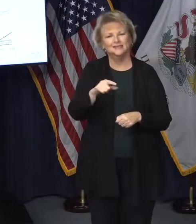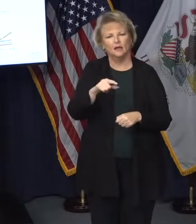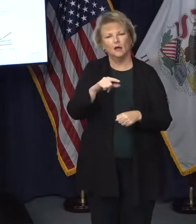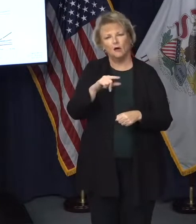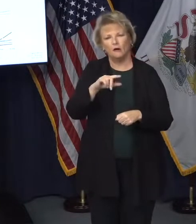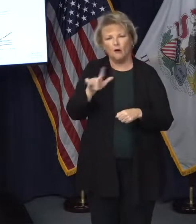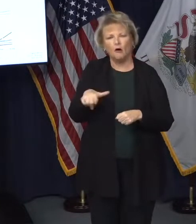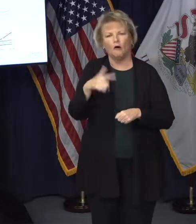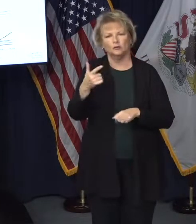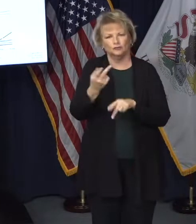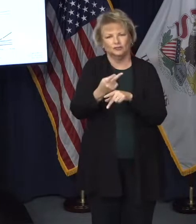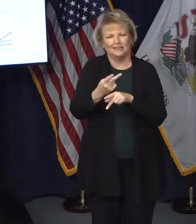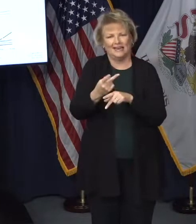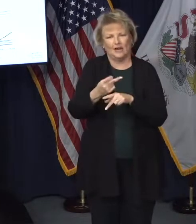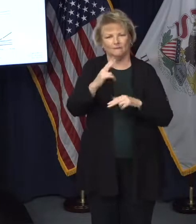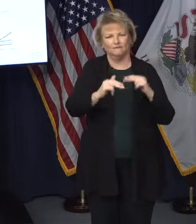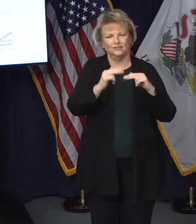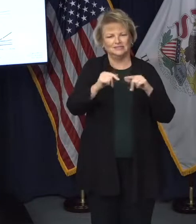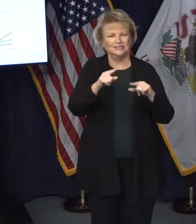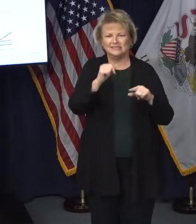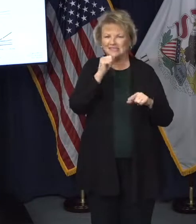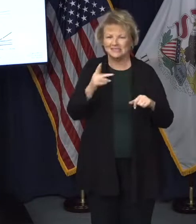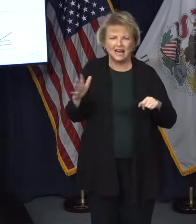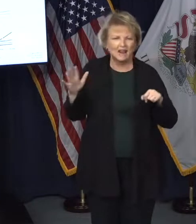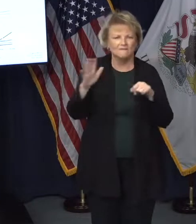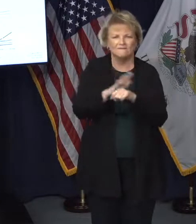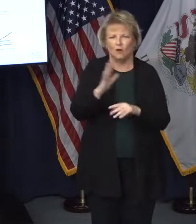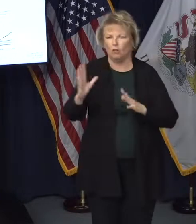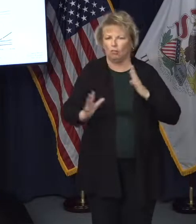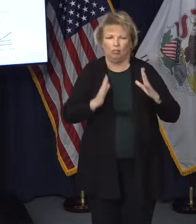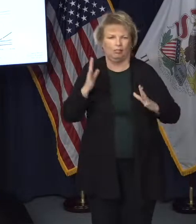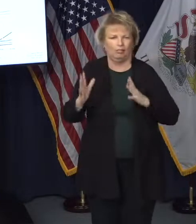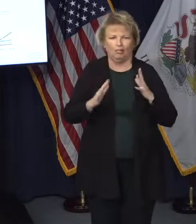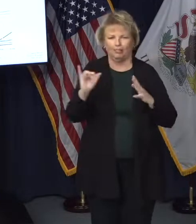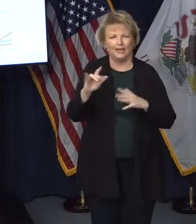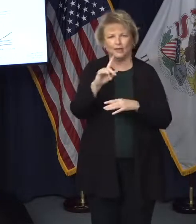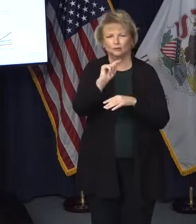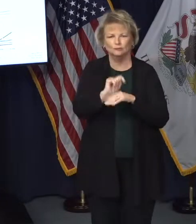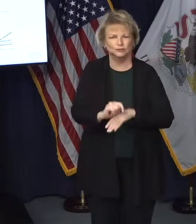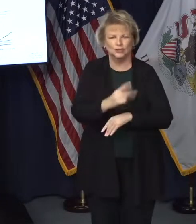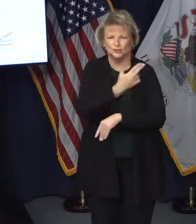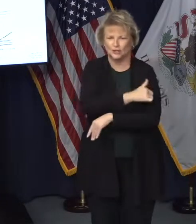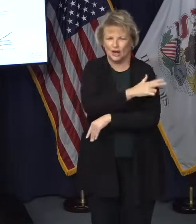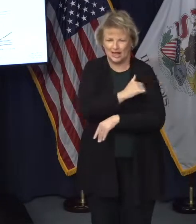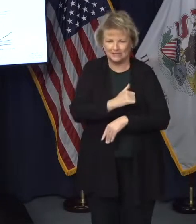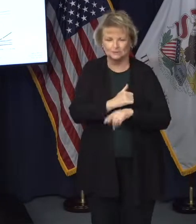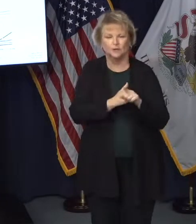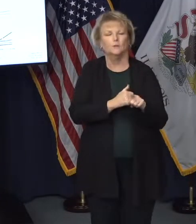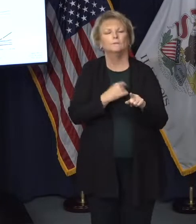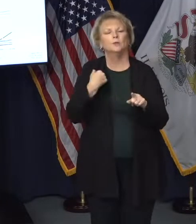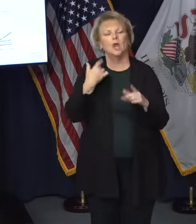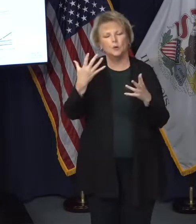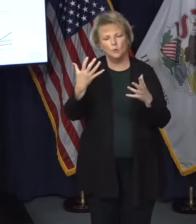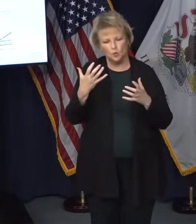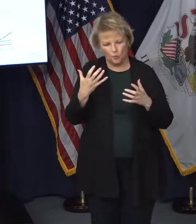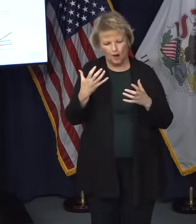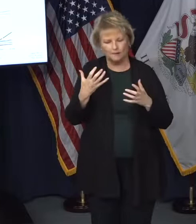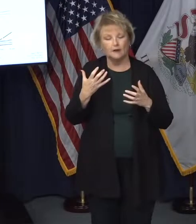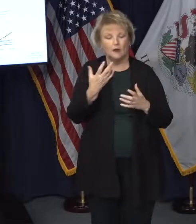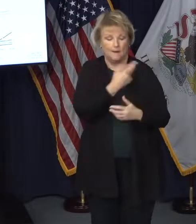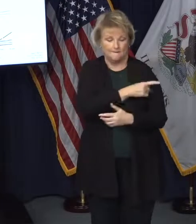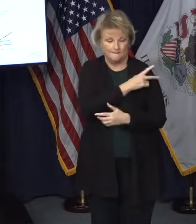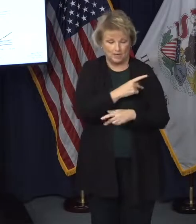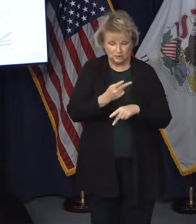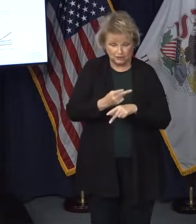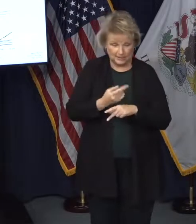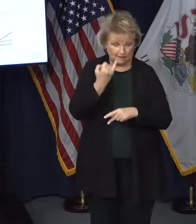care facility. It's not going to have the full bells and whistles of a traditional hospital. We would always want the care of a patient,